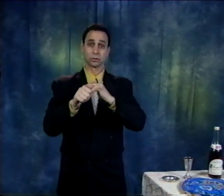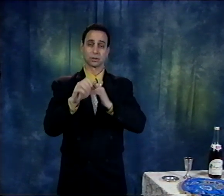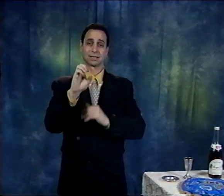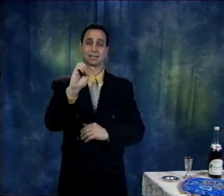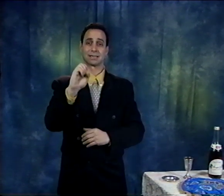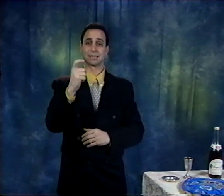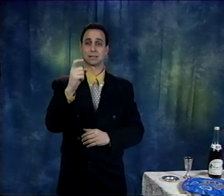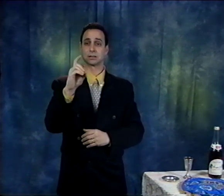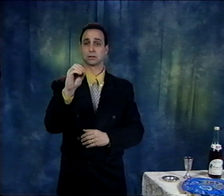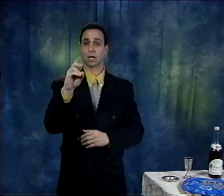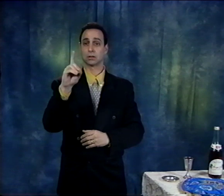under Exodus